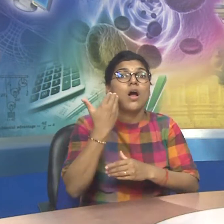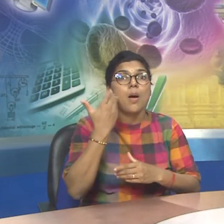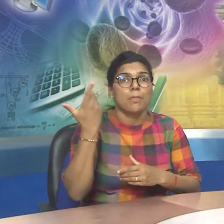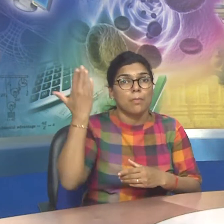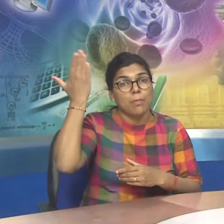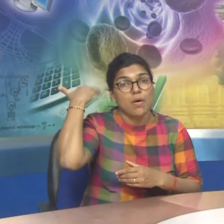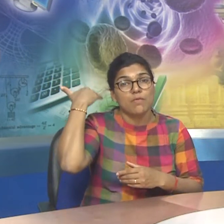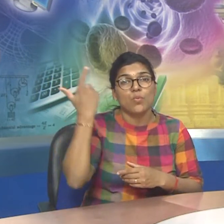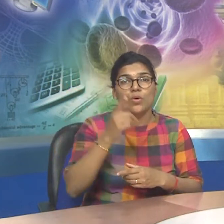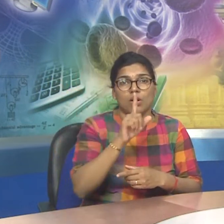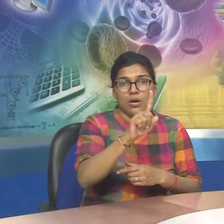It is a